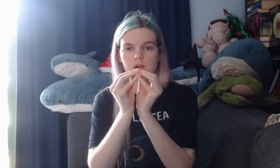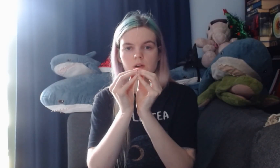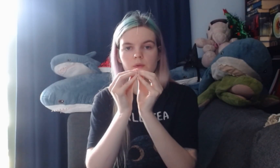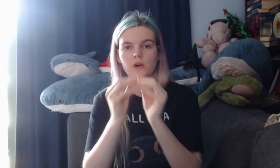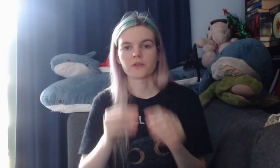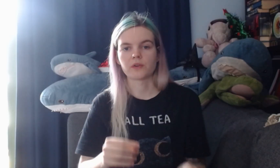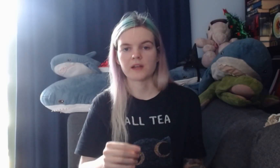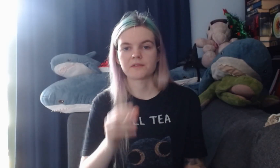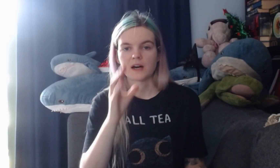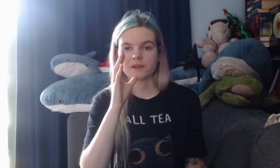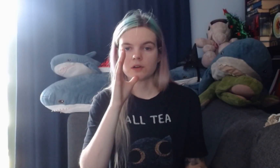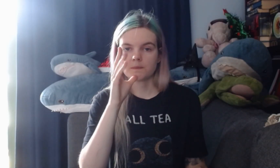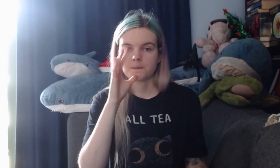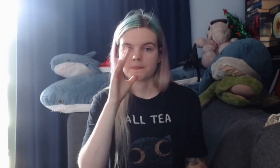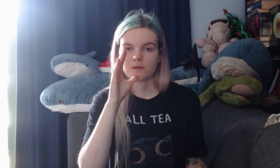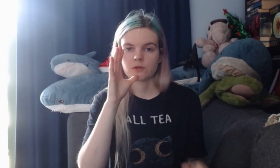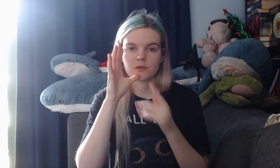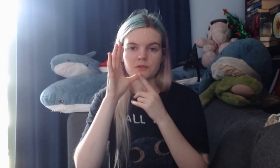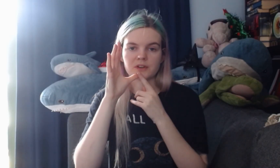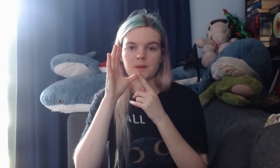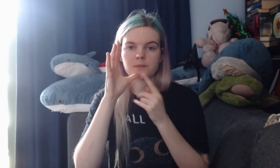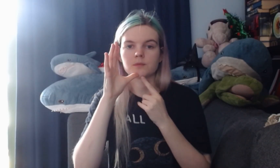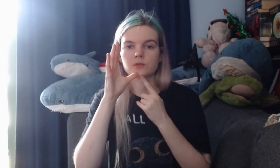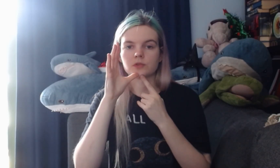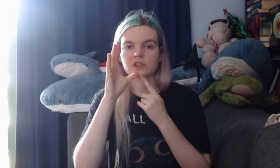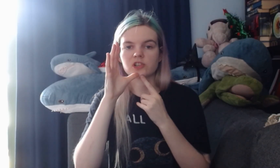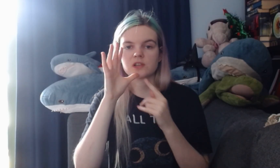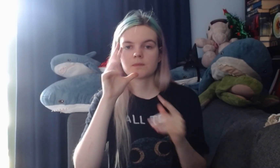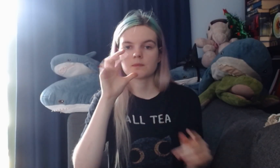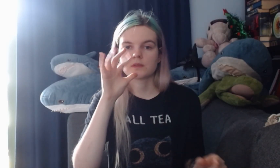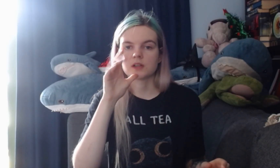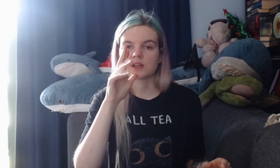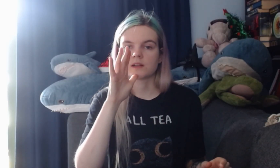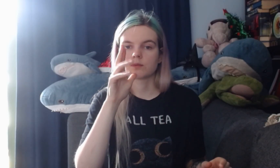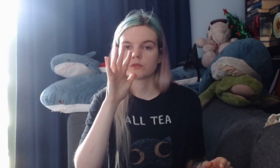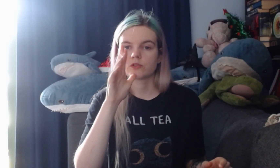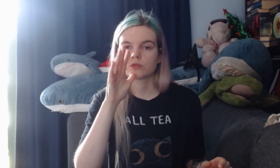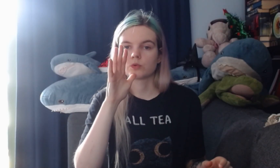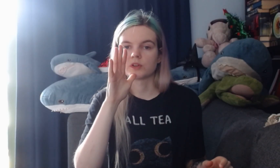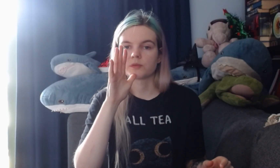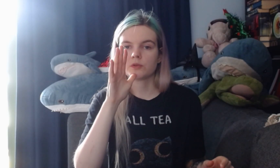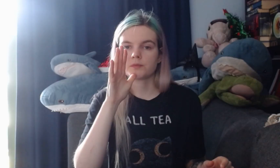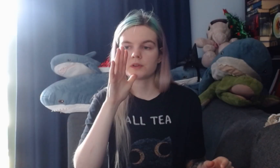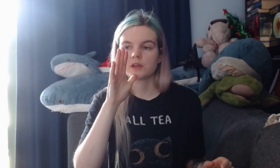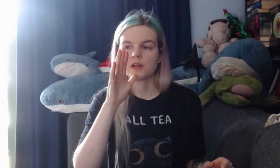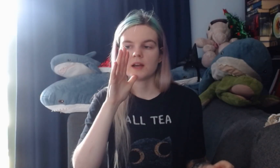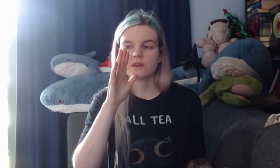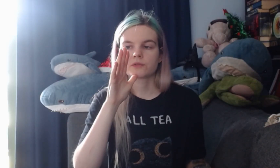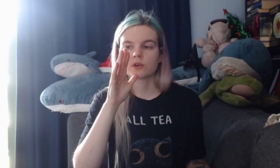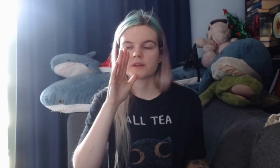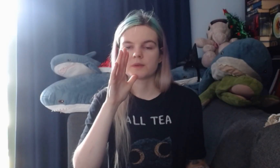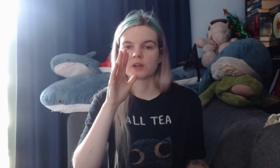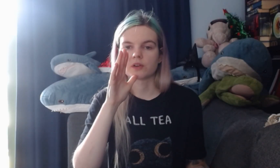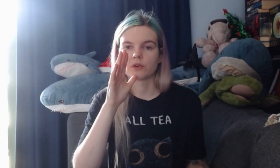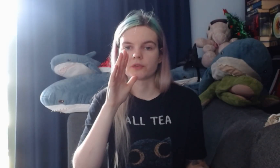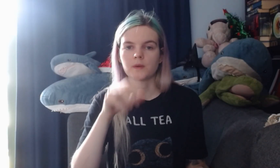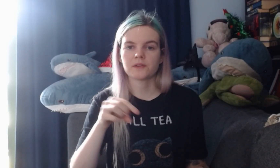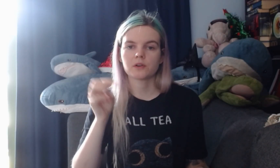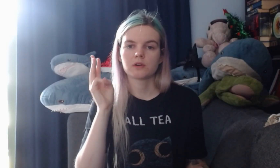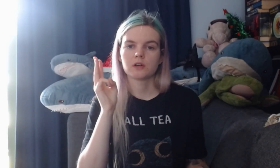We also get father, thumb to chin, and then doing this movement, and of course then we get also mother, which